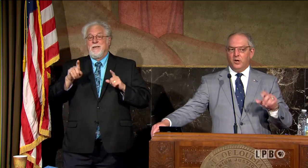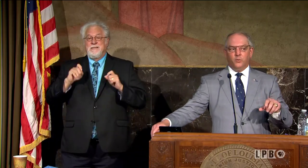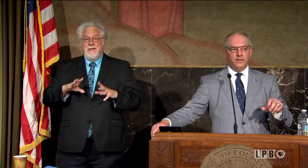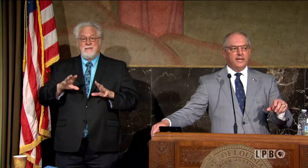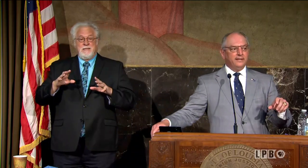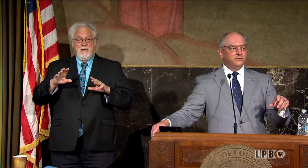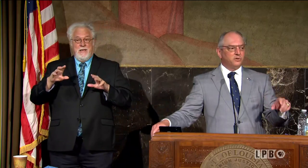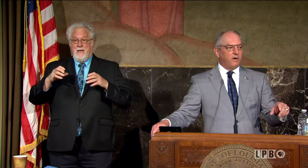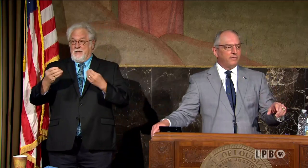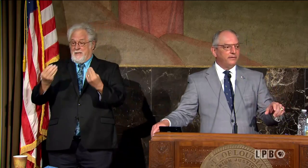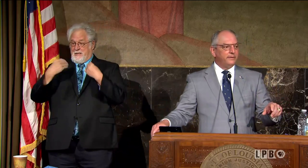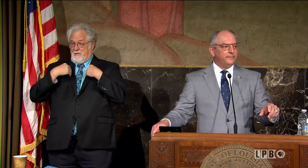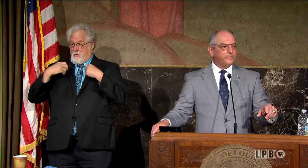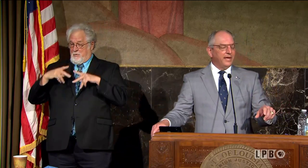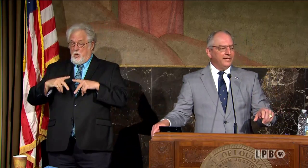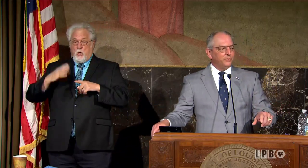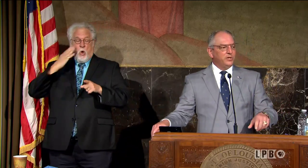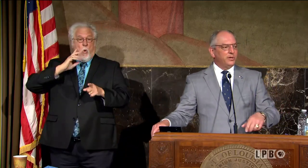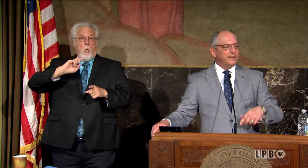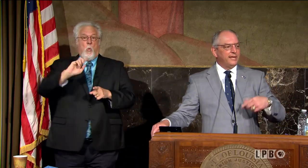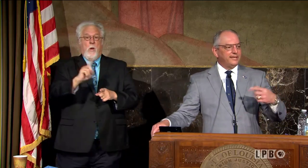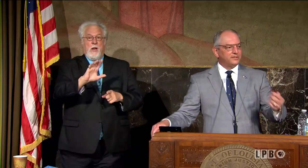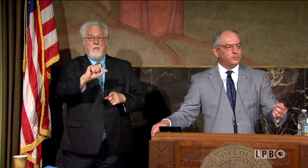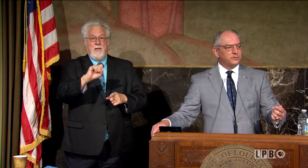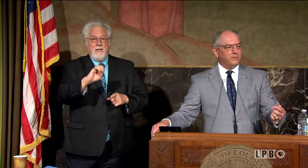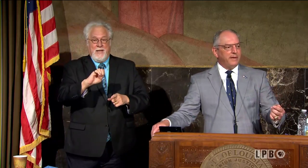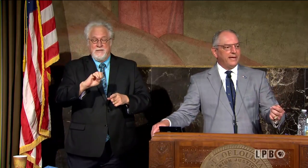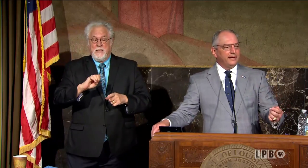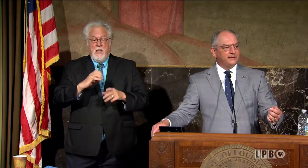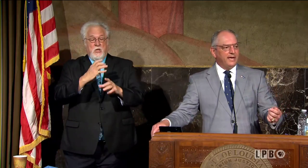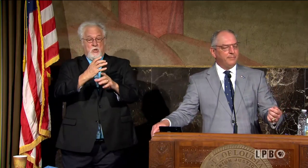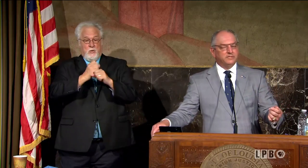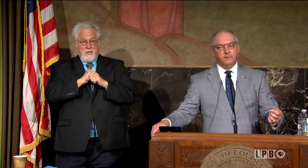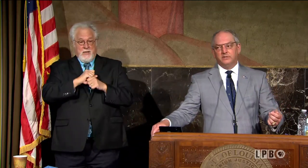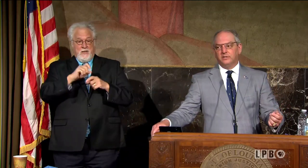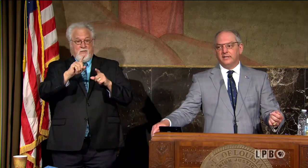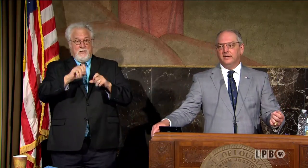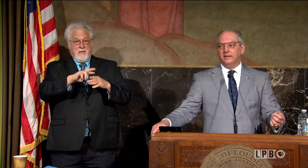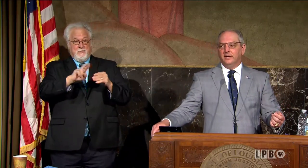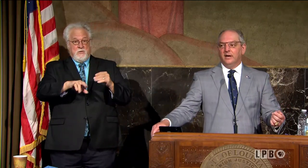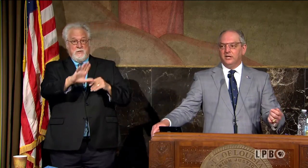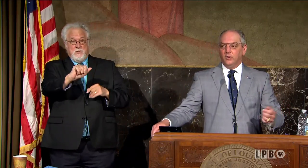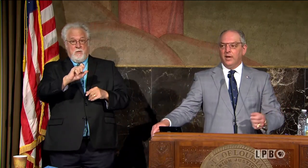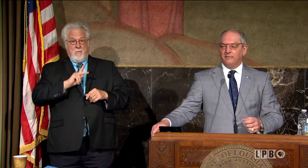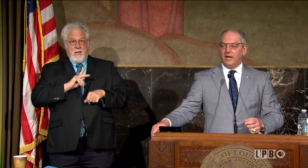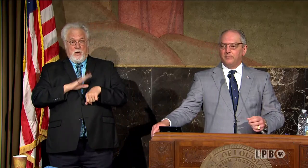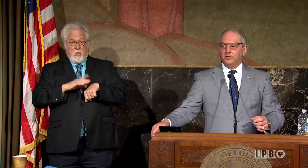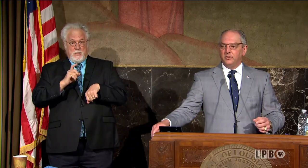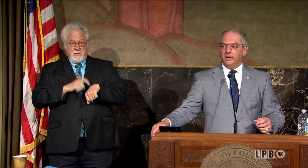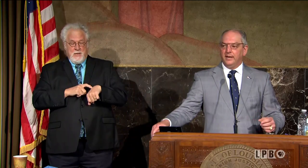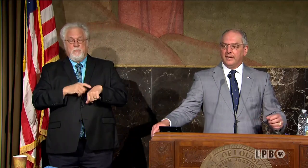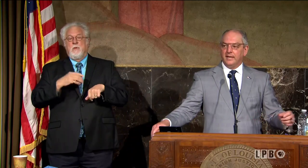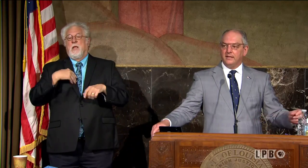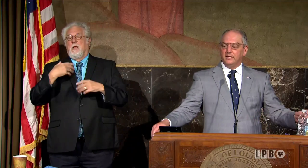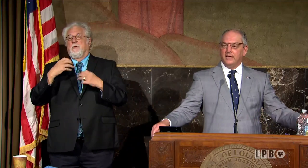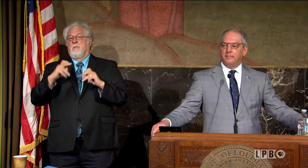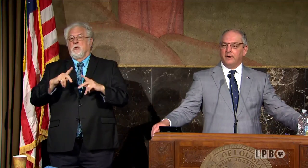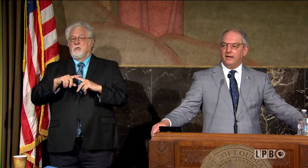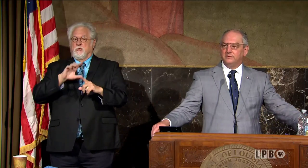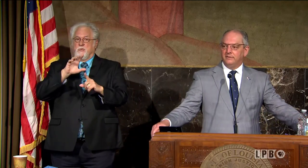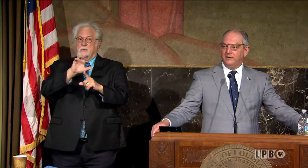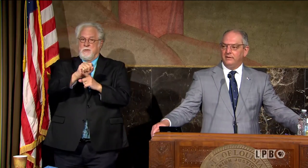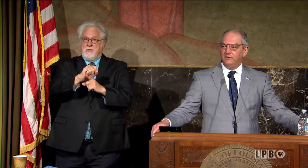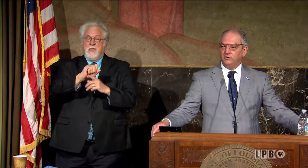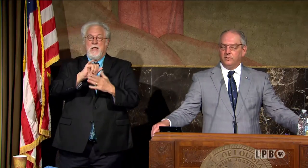opportunity to know where the cases are. And when you get that test result back in time, especially, you have an opportunity to get